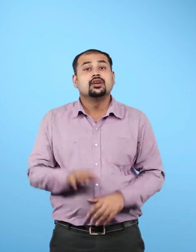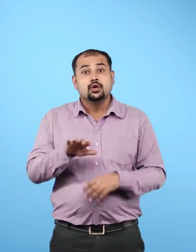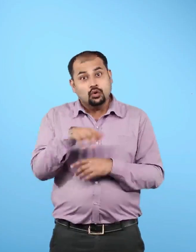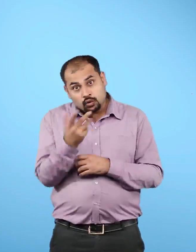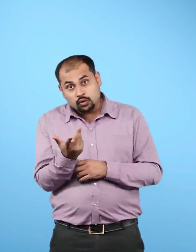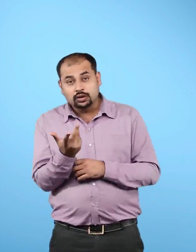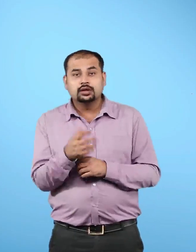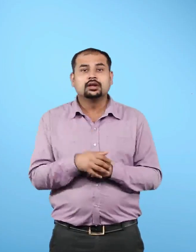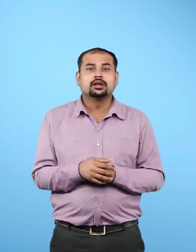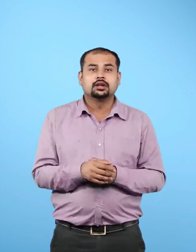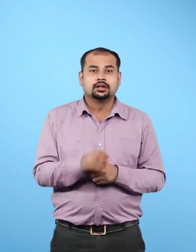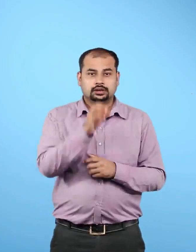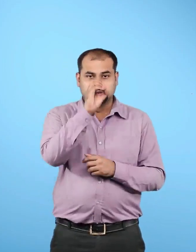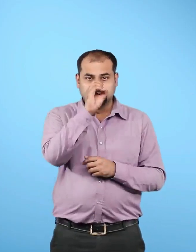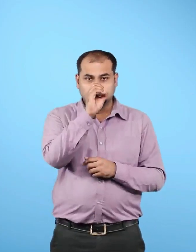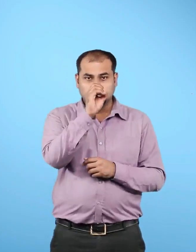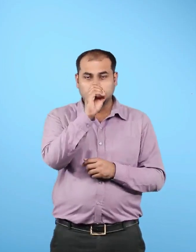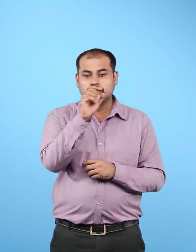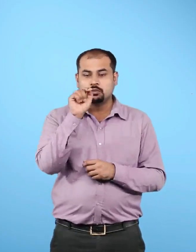It is written as rupee